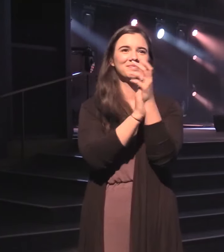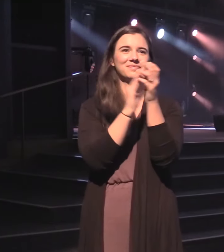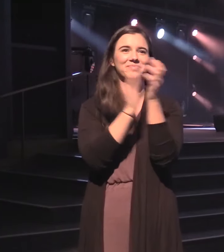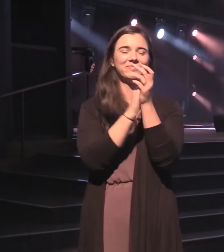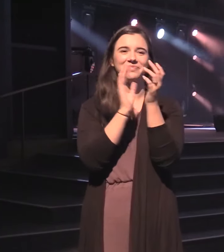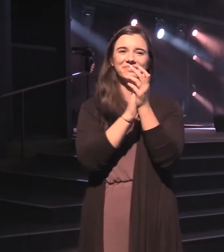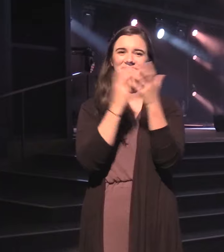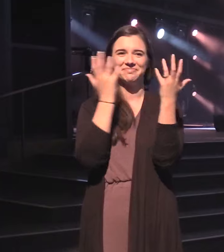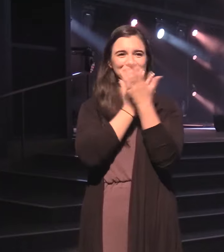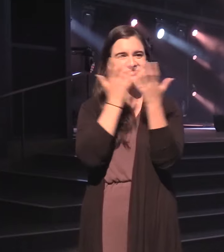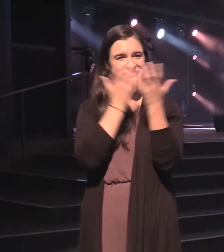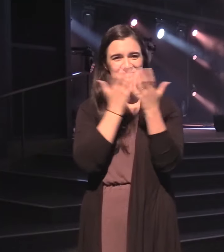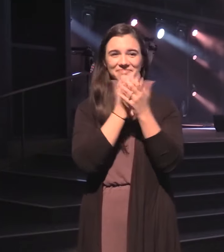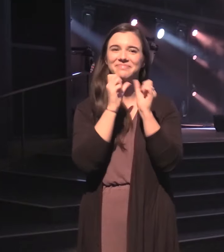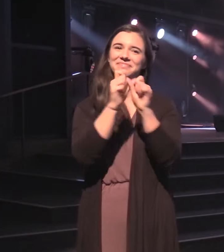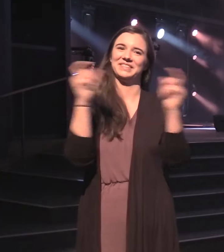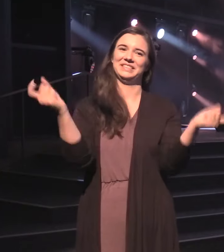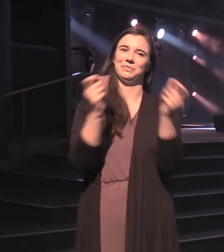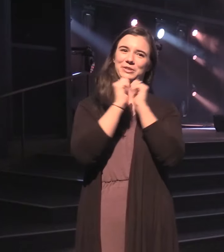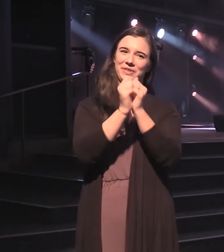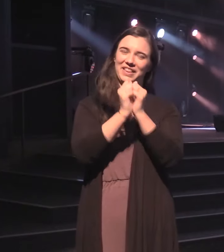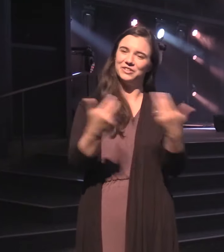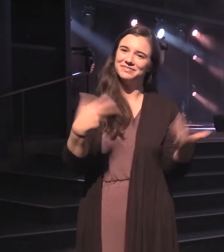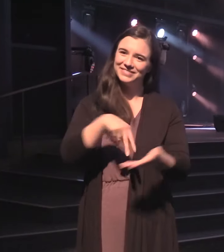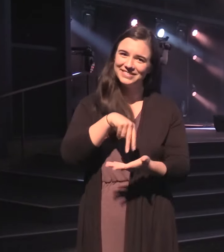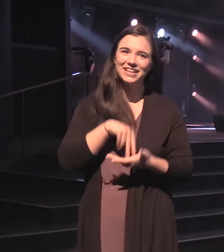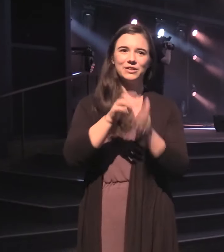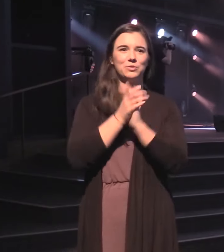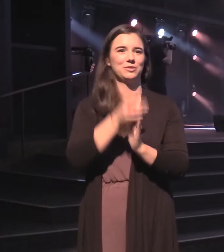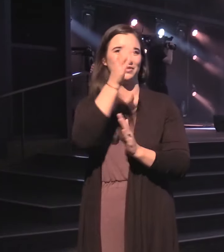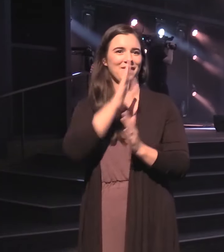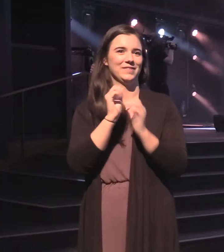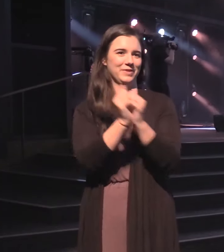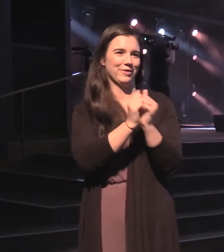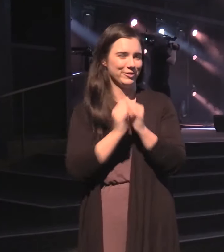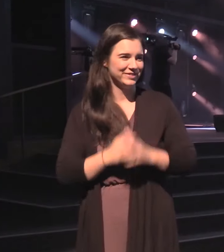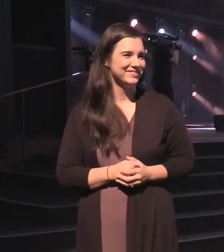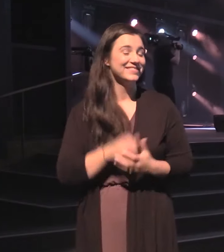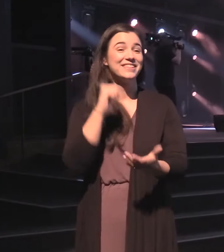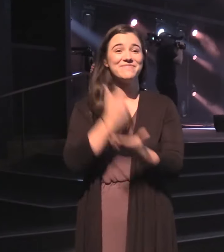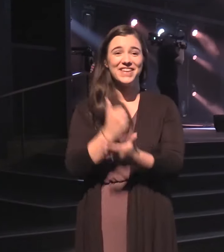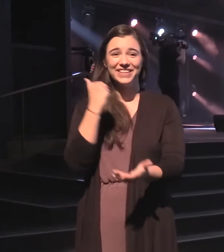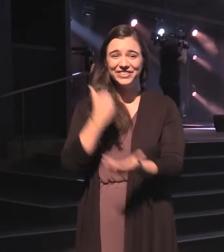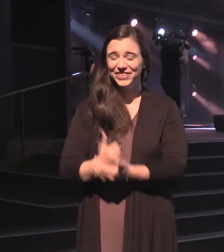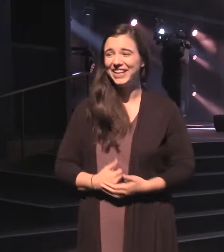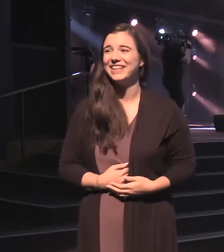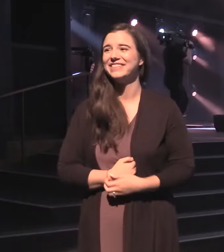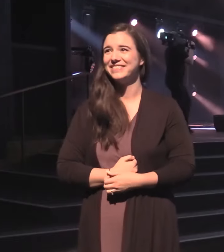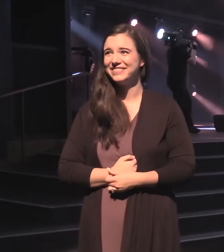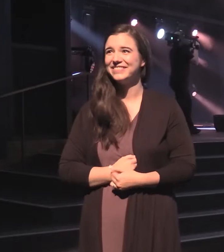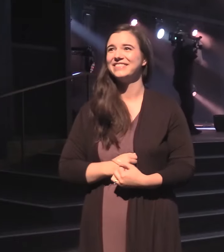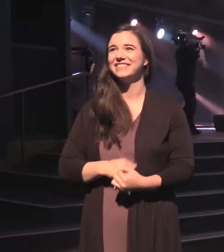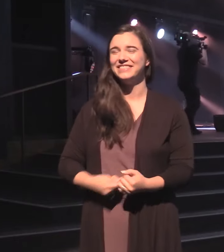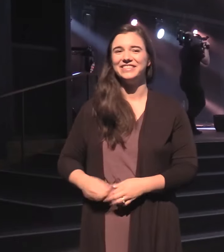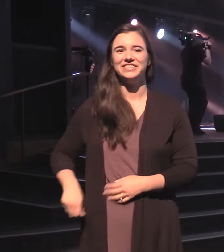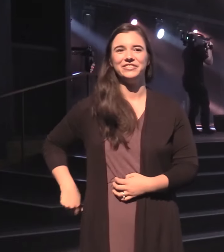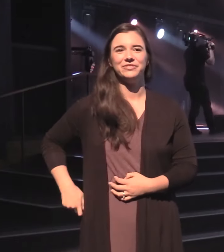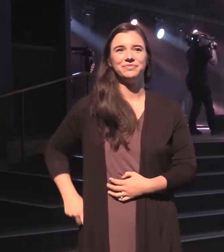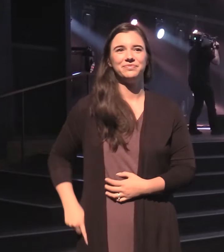That's amazing. Let's keep celebrating together. Let's stand and worship God together. Amen. We thank you, Lord.